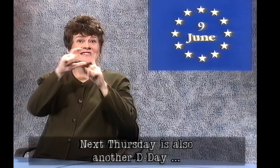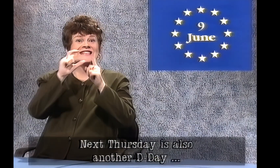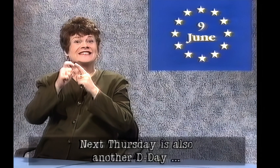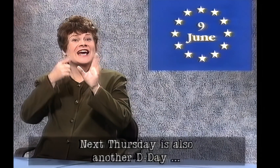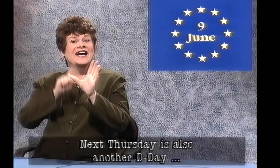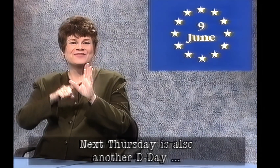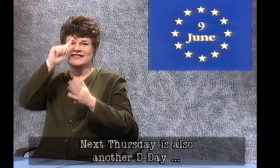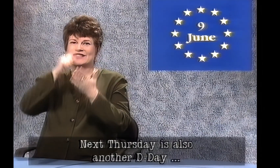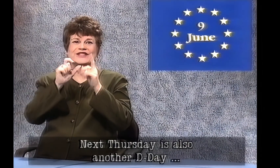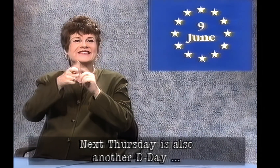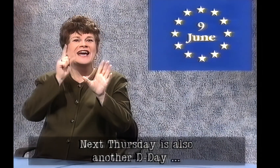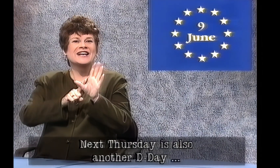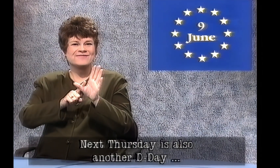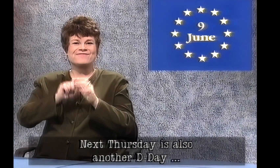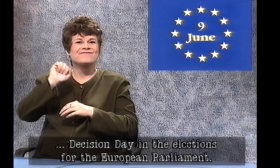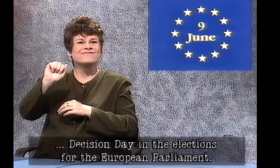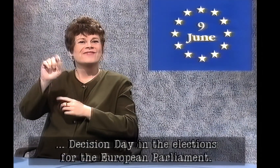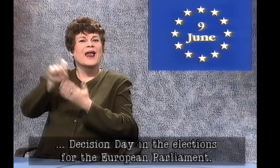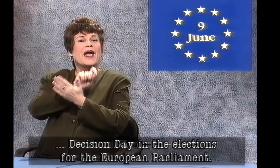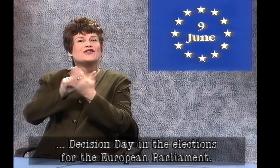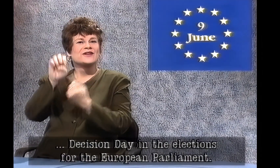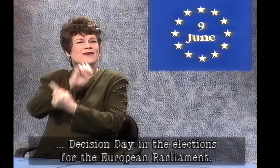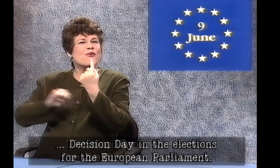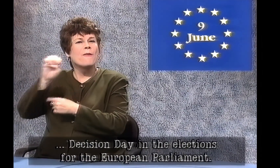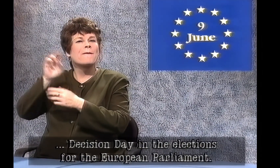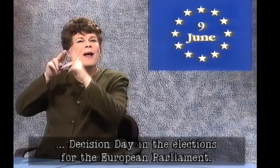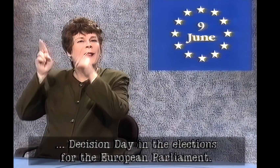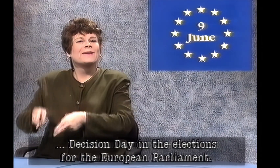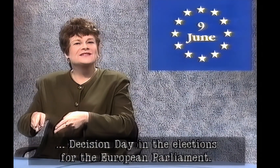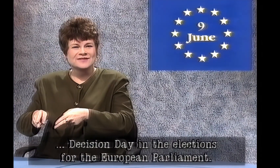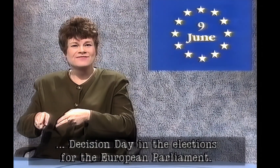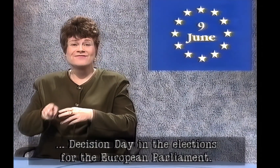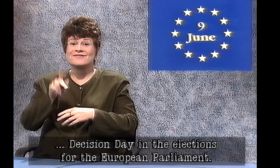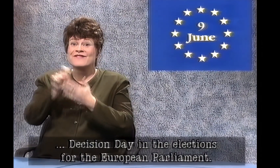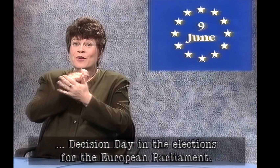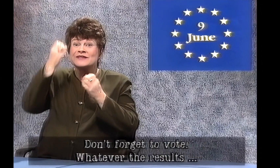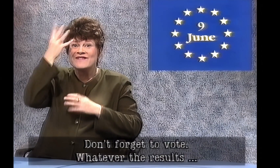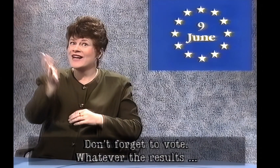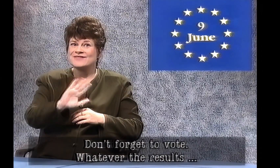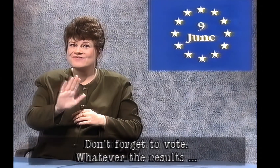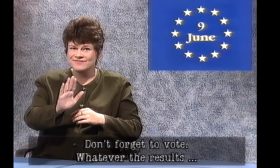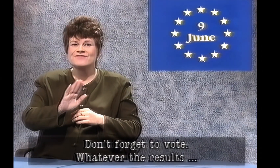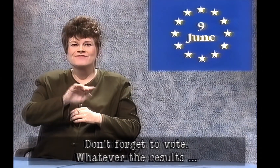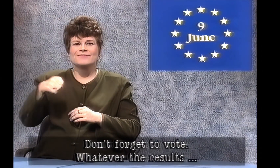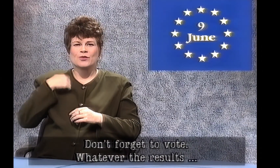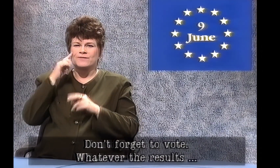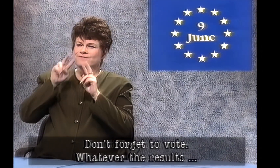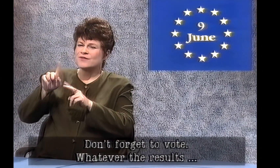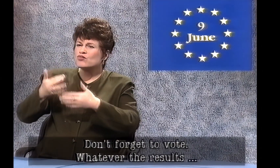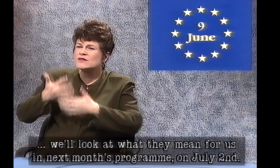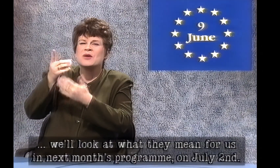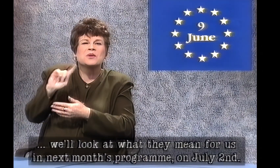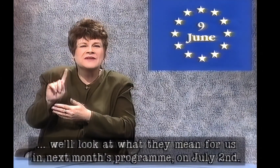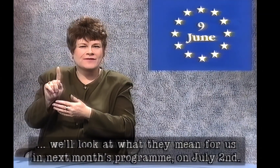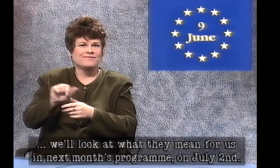Next Thursday is also another D-Day, Decision Day in the elections for the European Parliament. Don't forget to vote. Whatever the